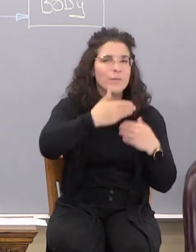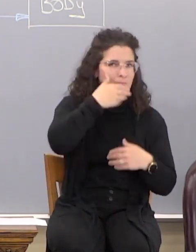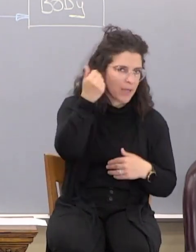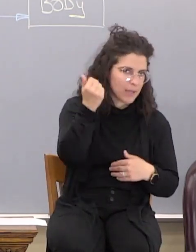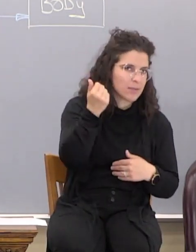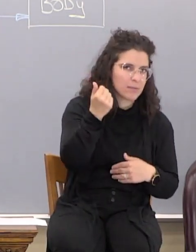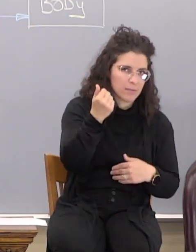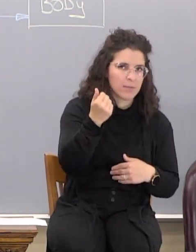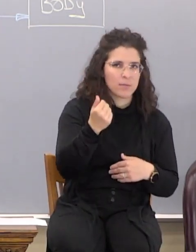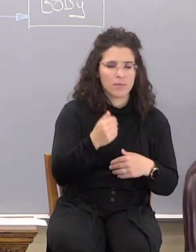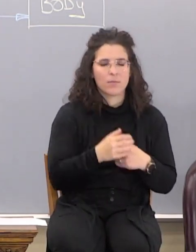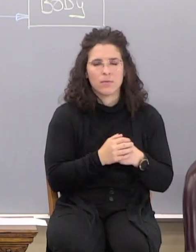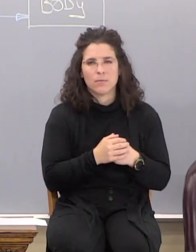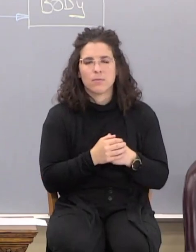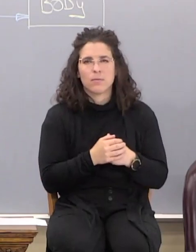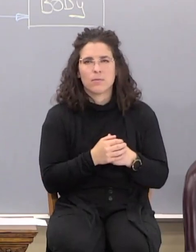best.